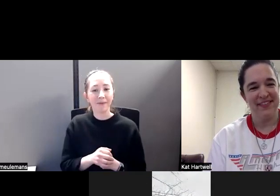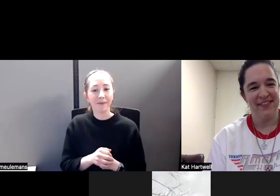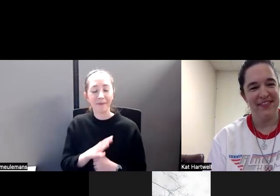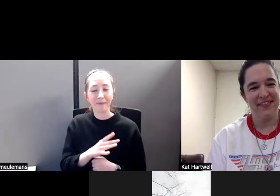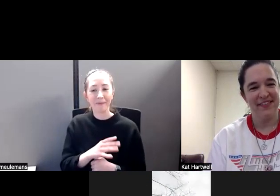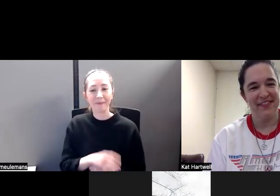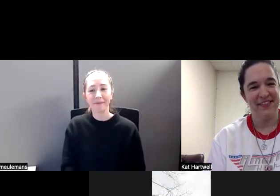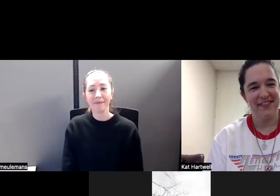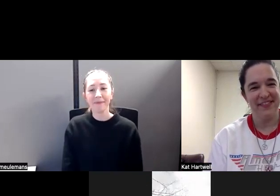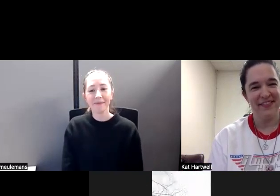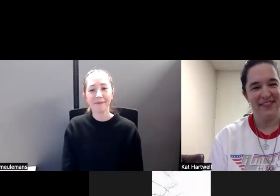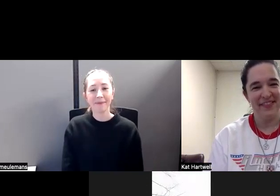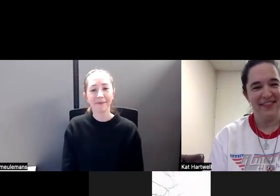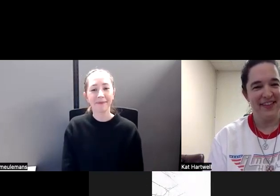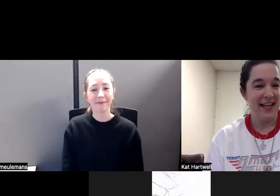Yeah.